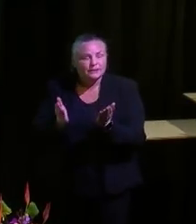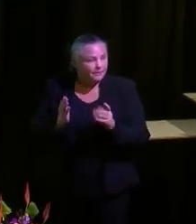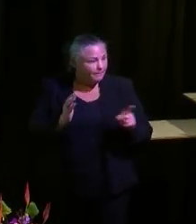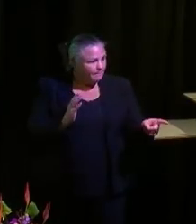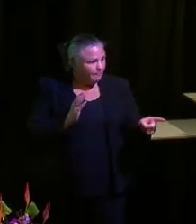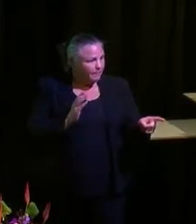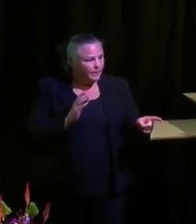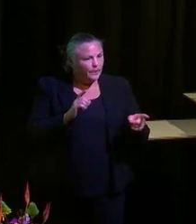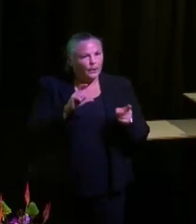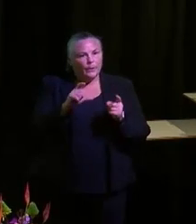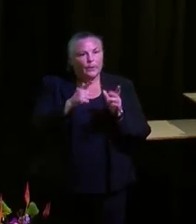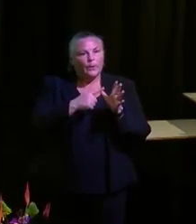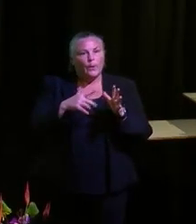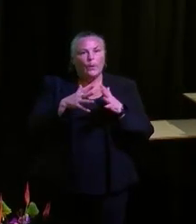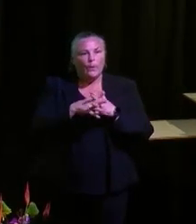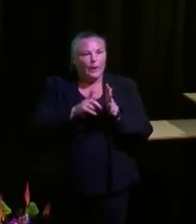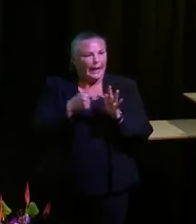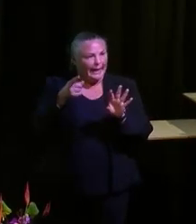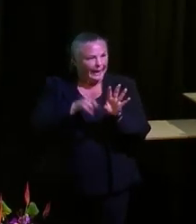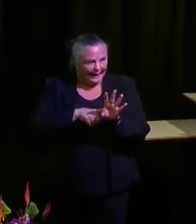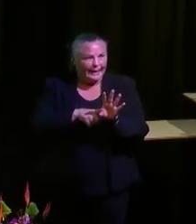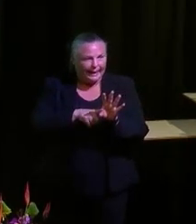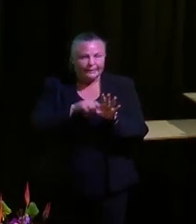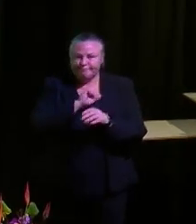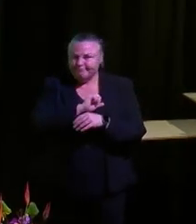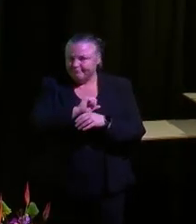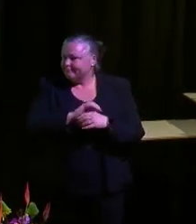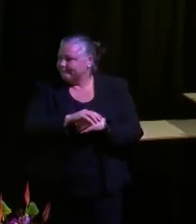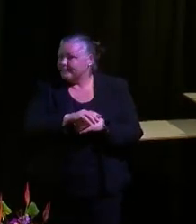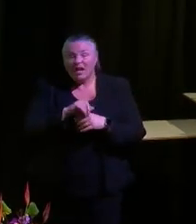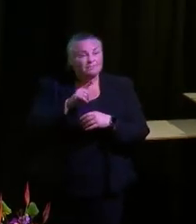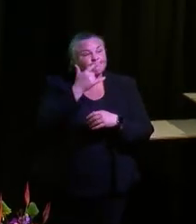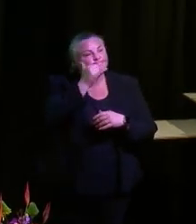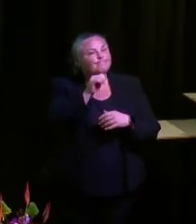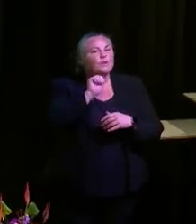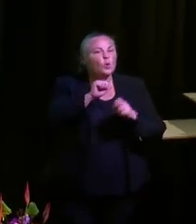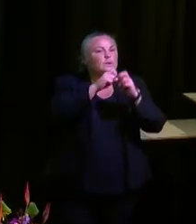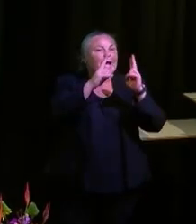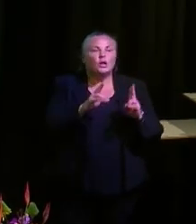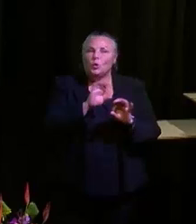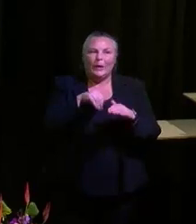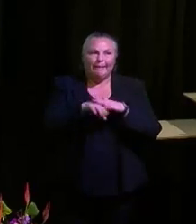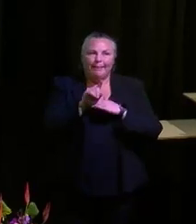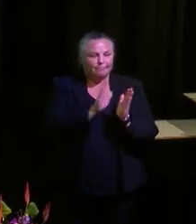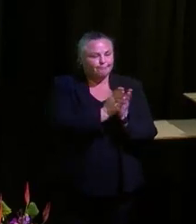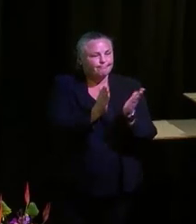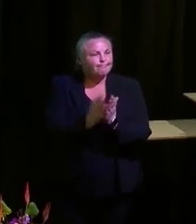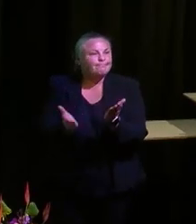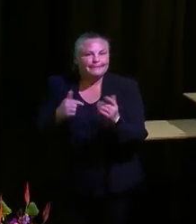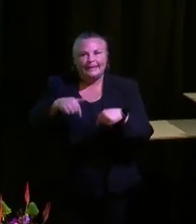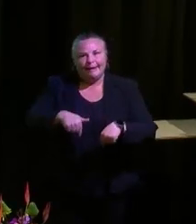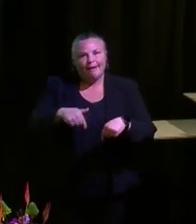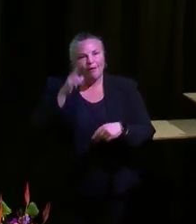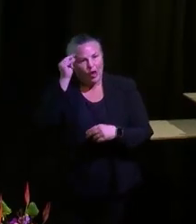Pardon? Corley. Yes, and unfortunately those houses weren't in that, but, looking